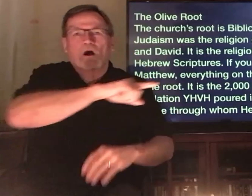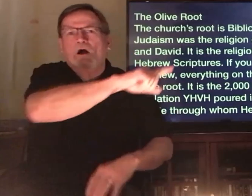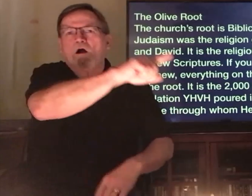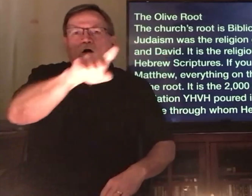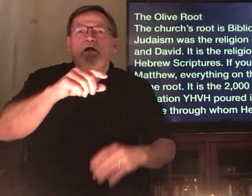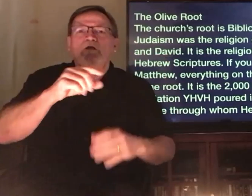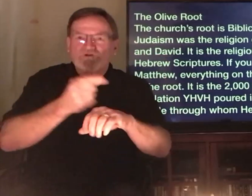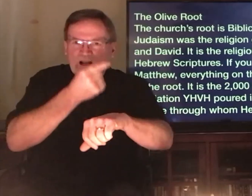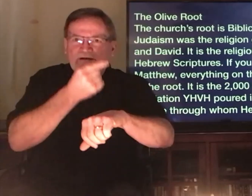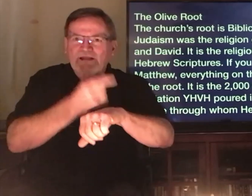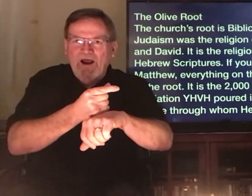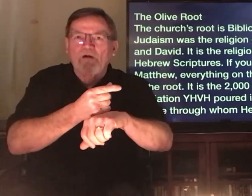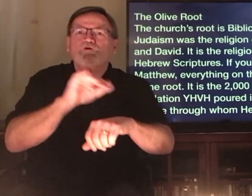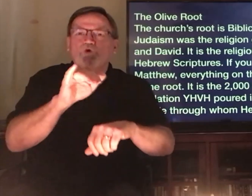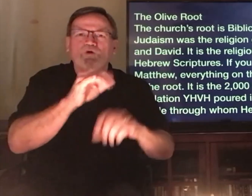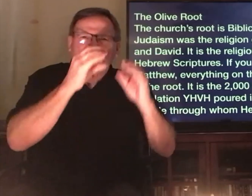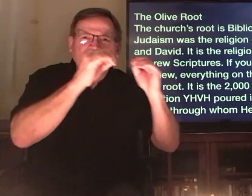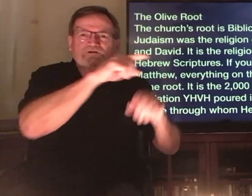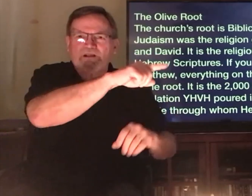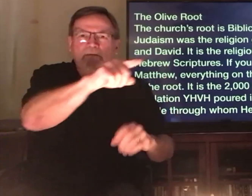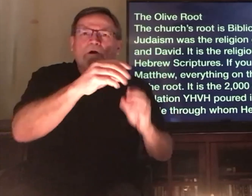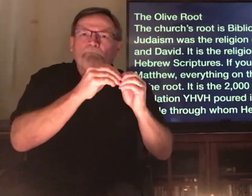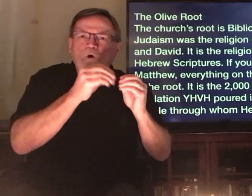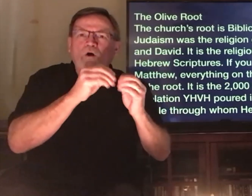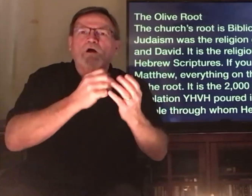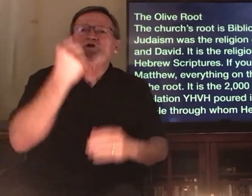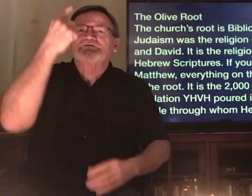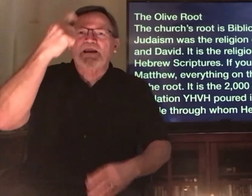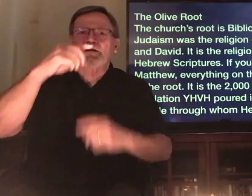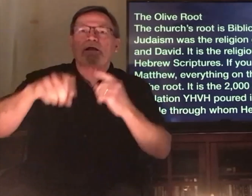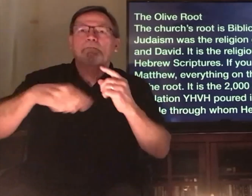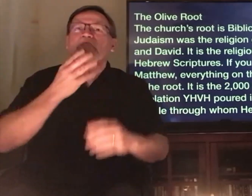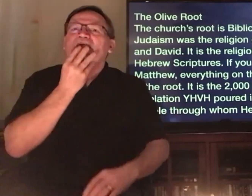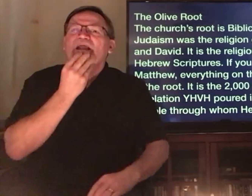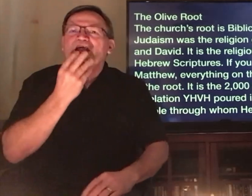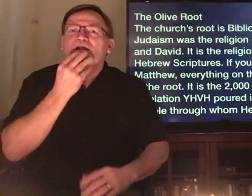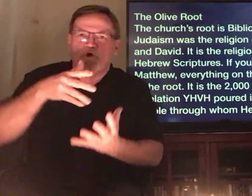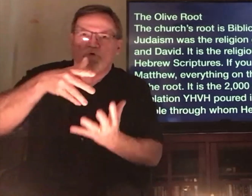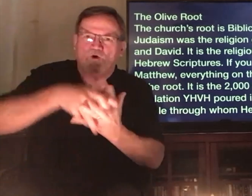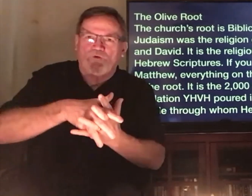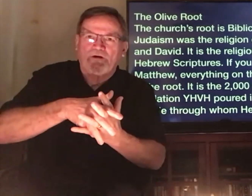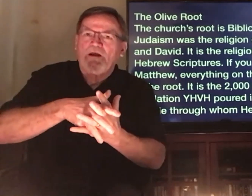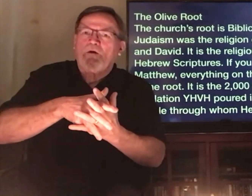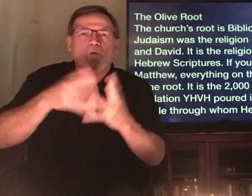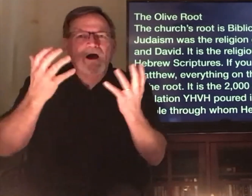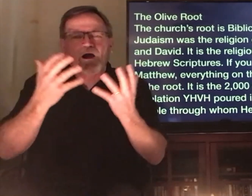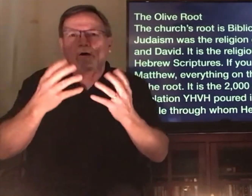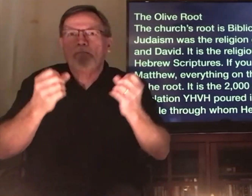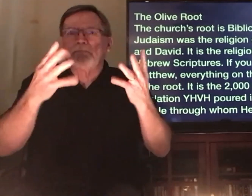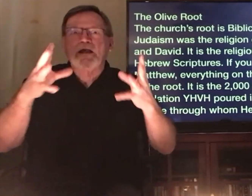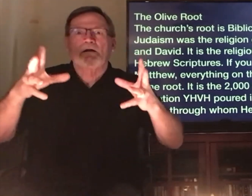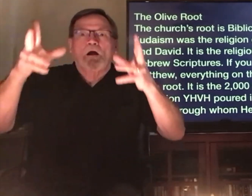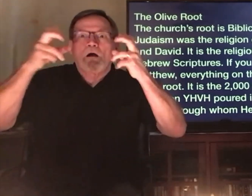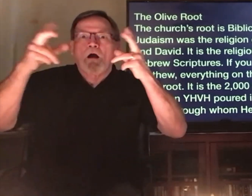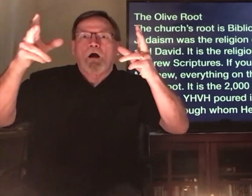root. Old Testament, that root. And then to the right is the New Testament, that's